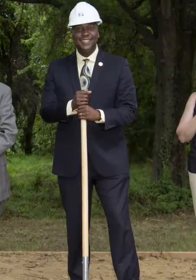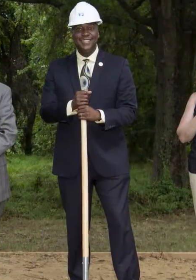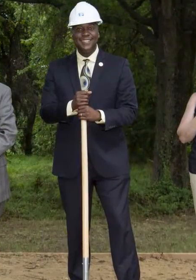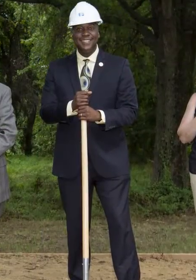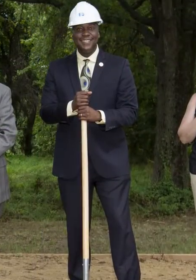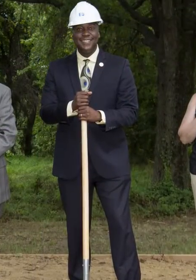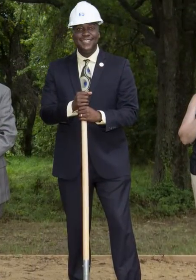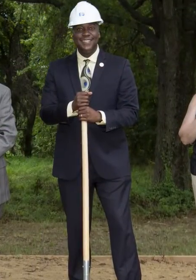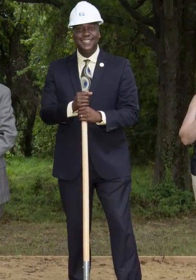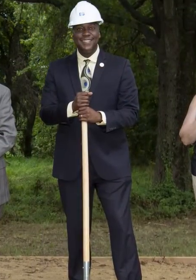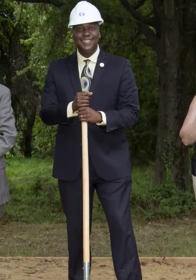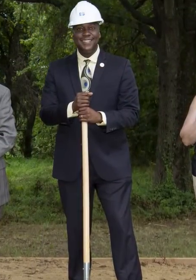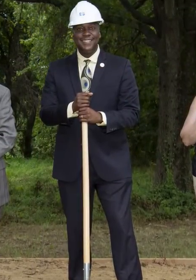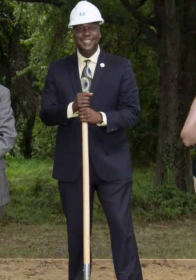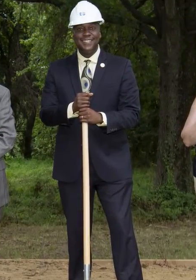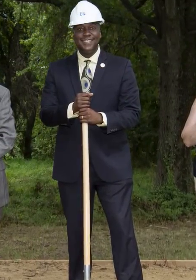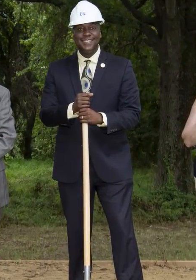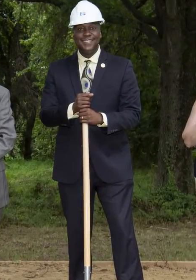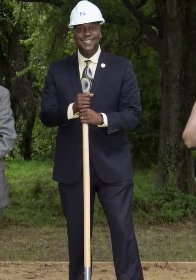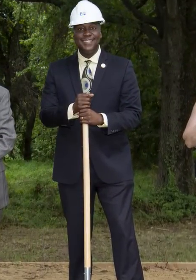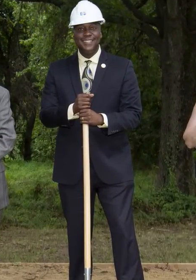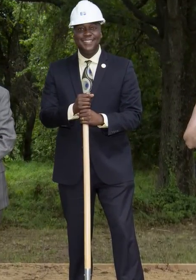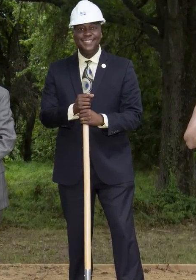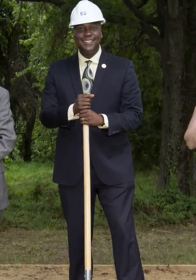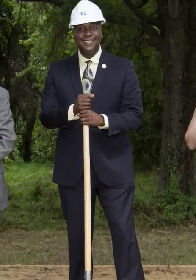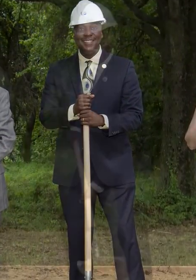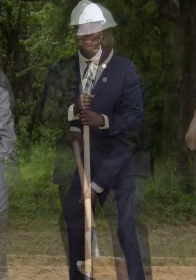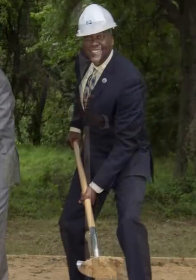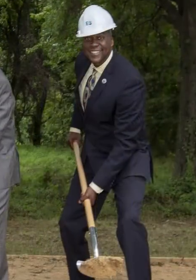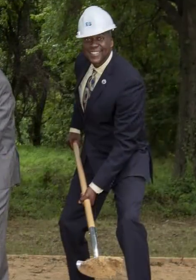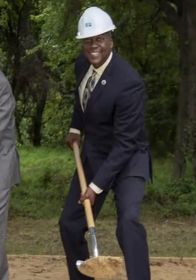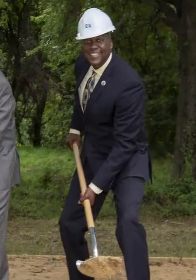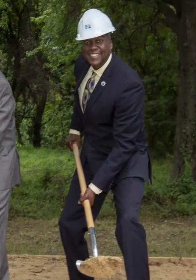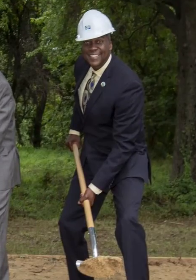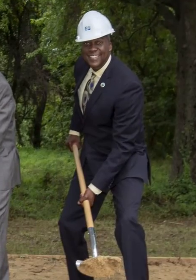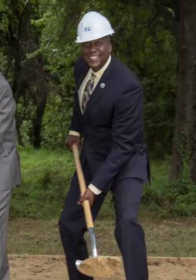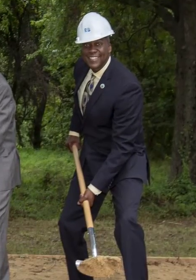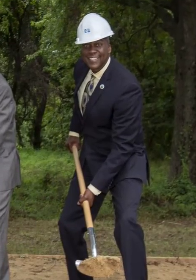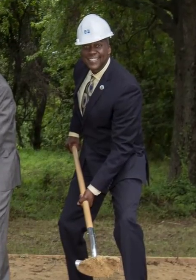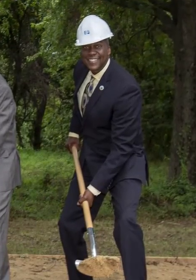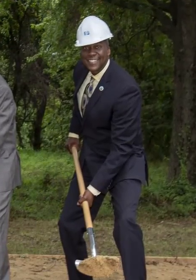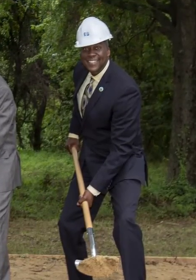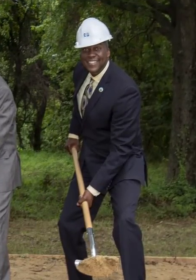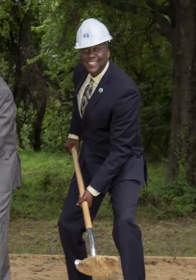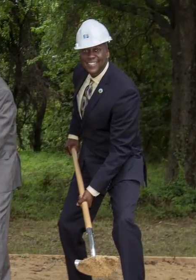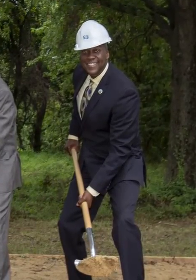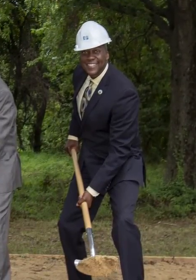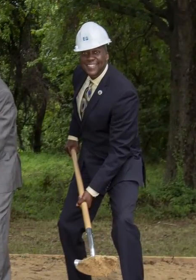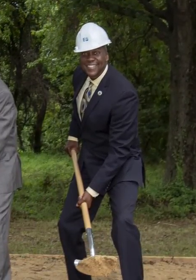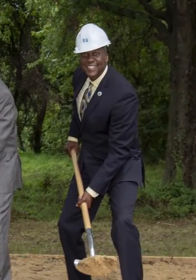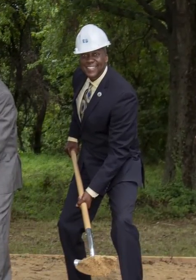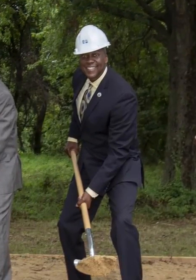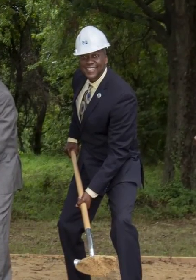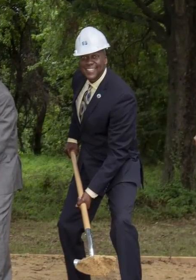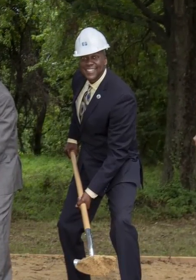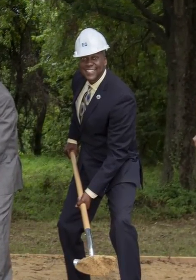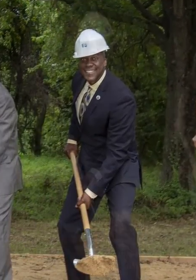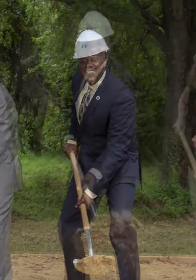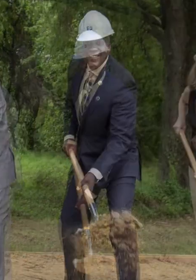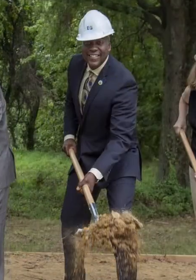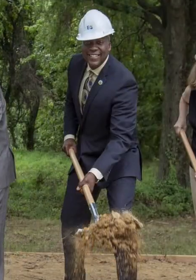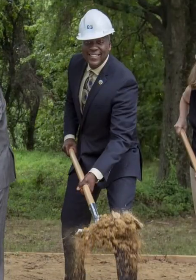and, most importantly, people. We are thankful to the county executive and the leadership team, our